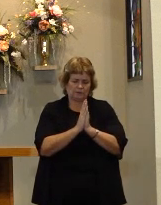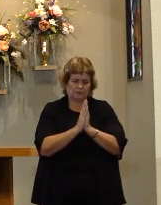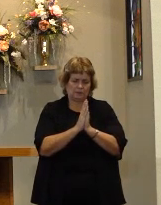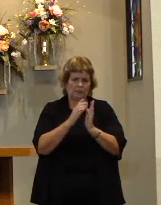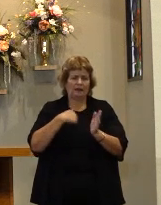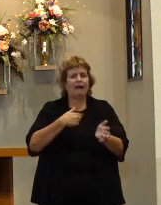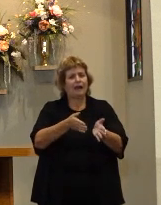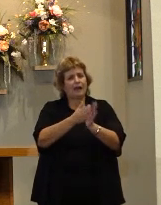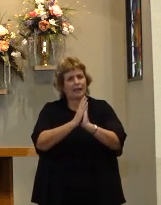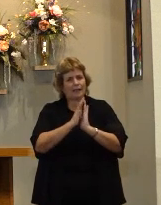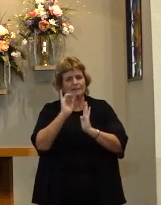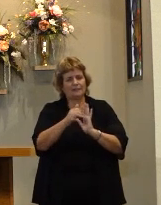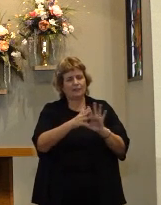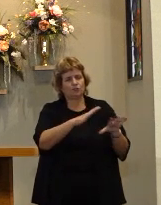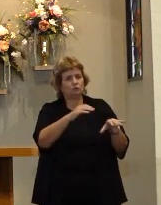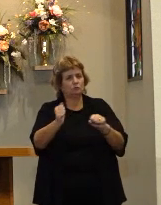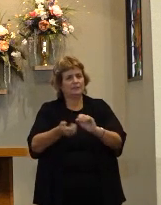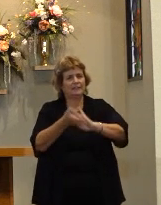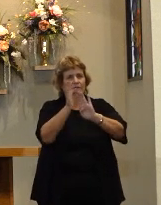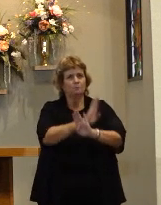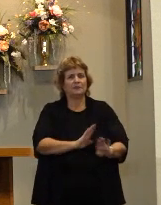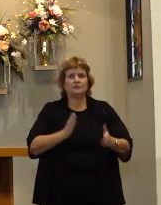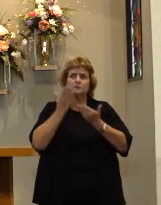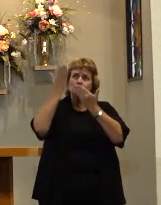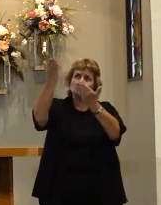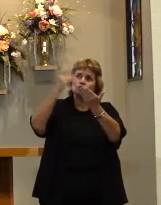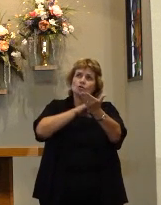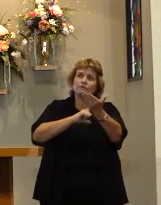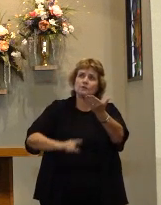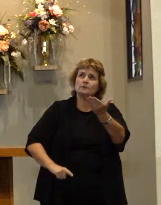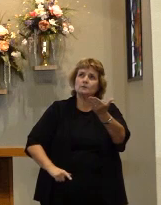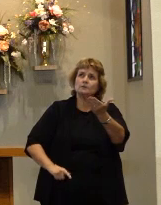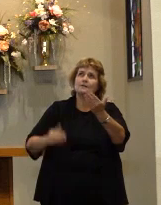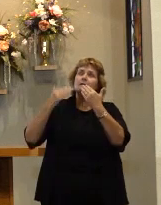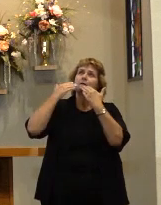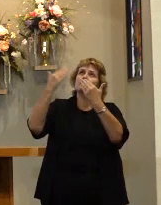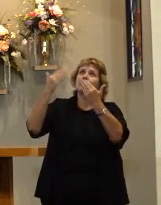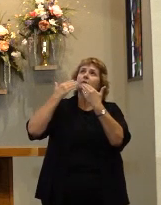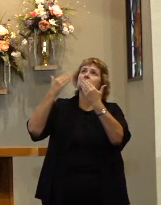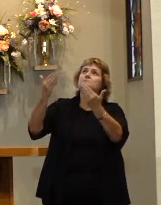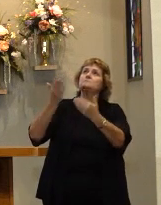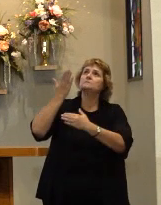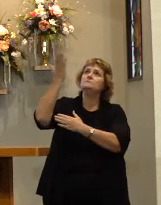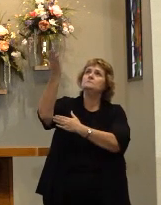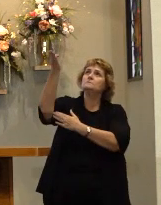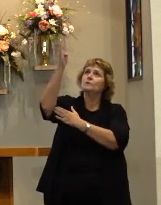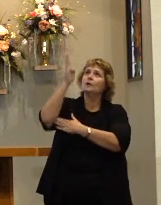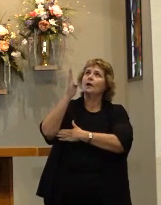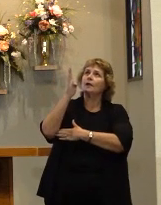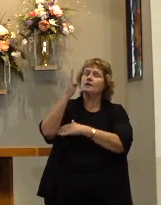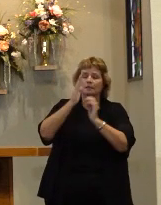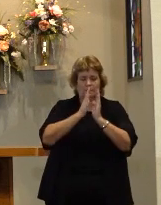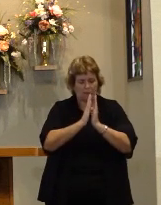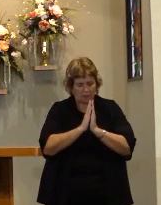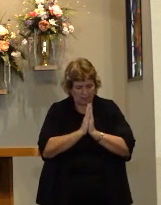go in peace and serve the Lord. Thanks be to God. Amen.